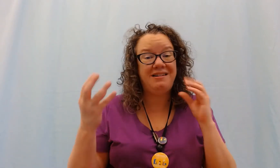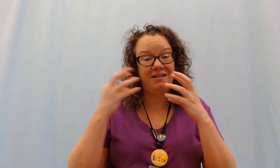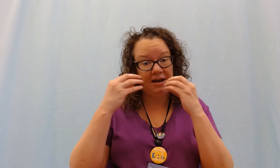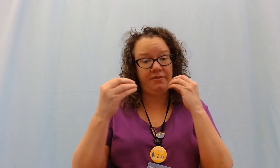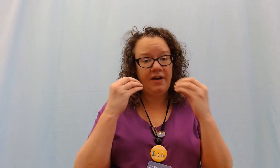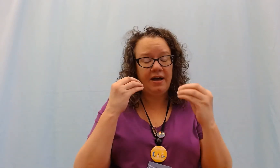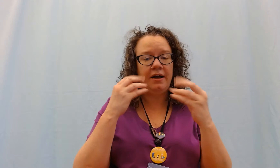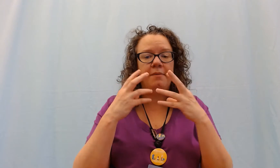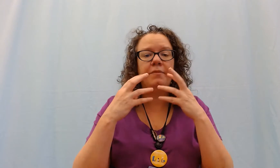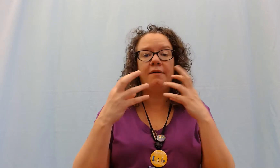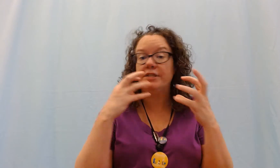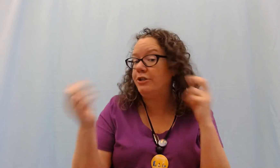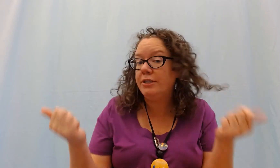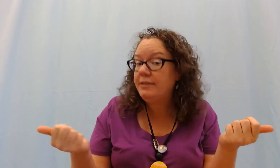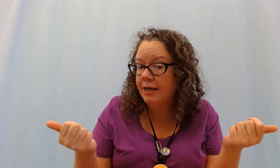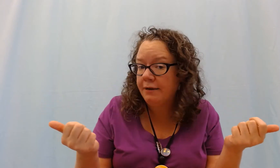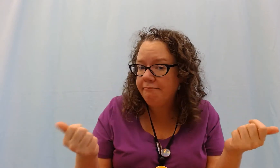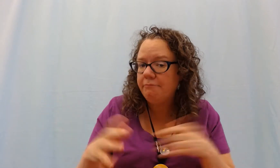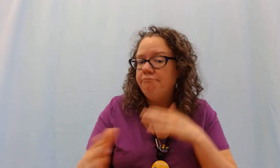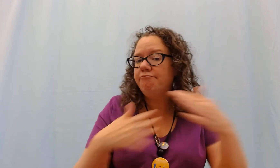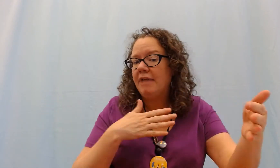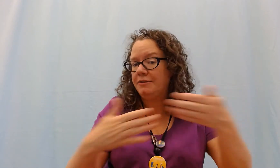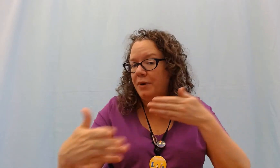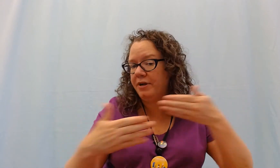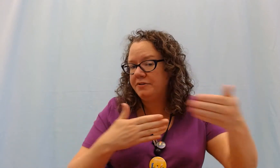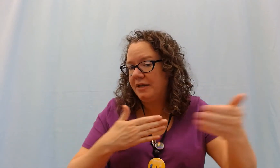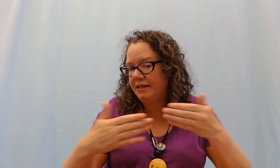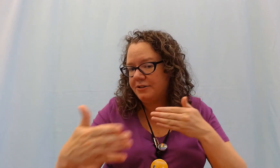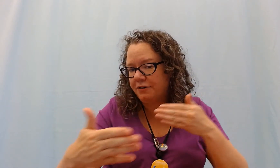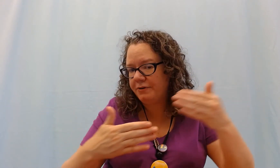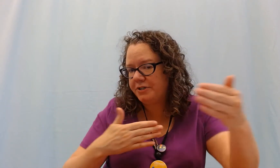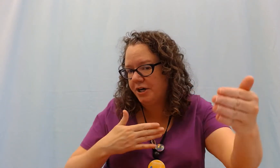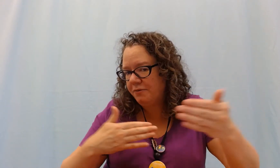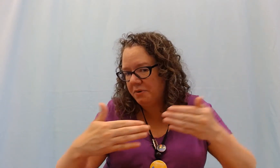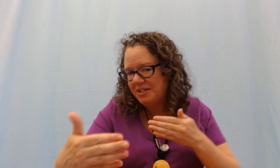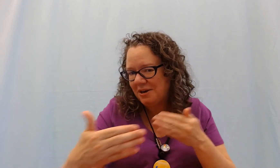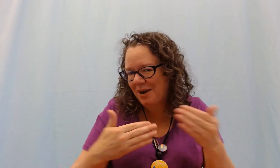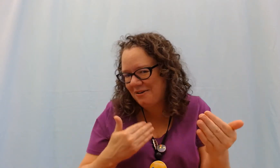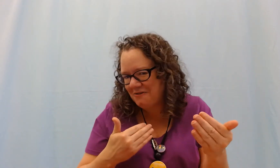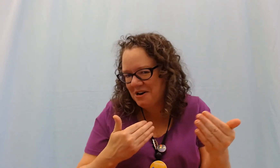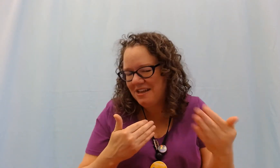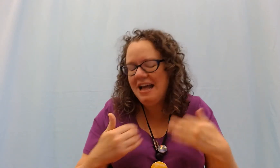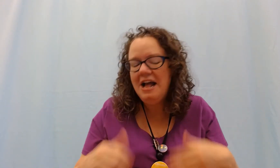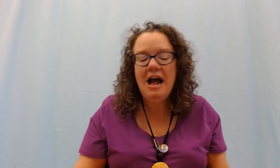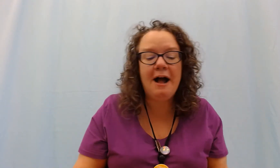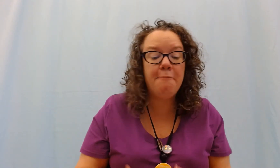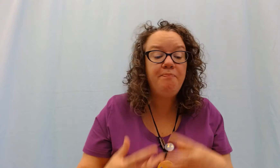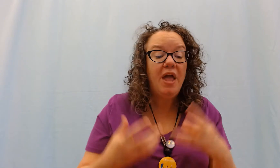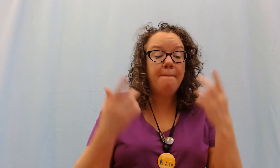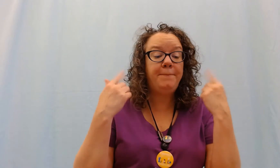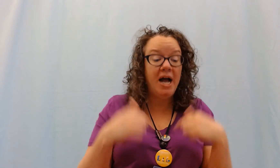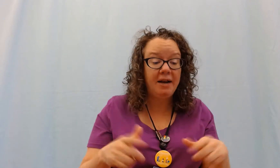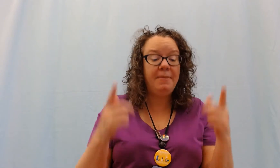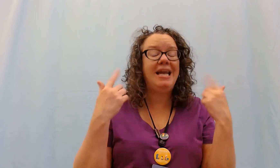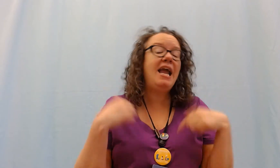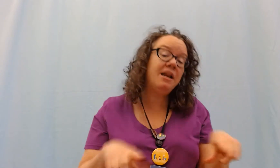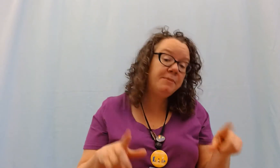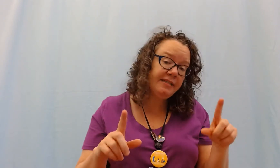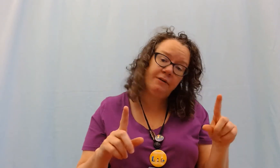that, conversation is a thing. That's why we also like that serve and return when we talk back and forth. But making animal sounds